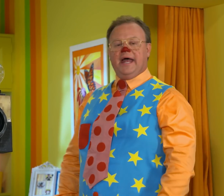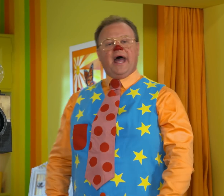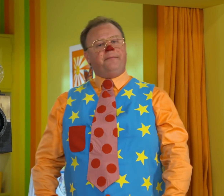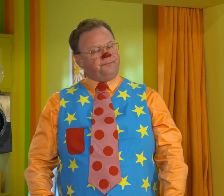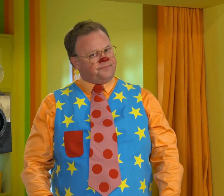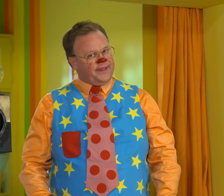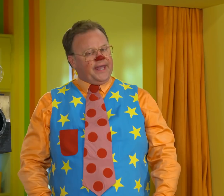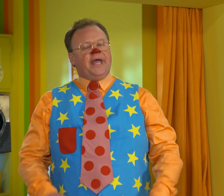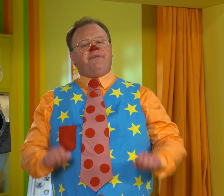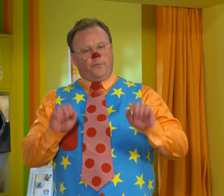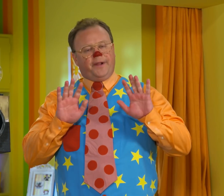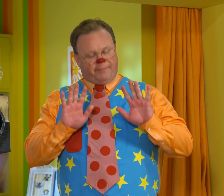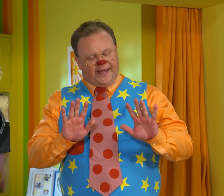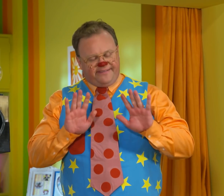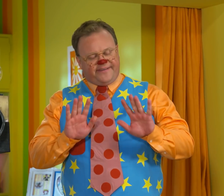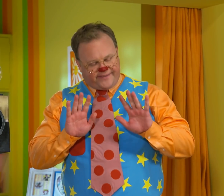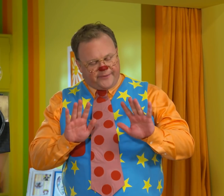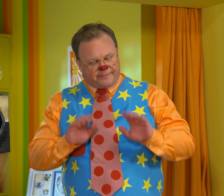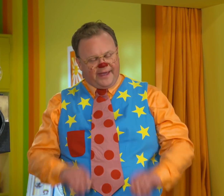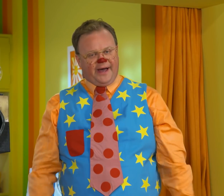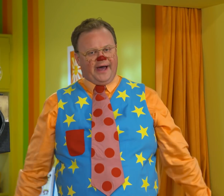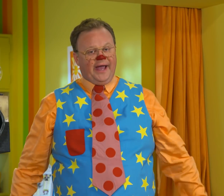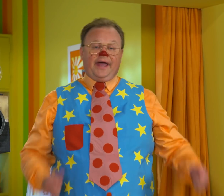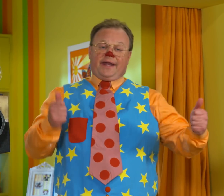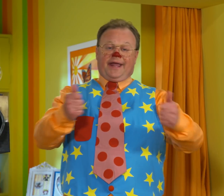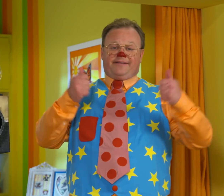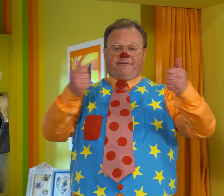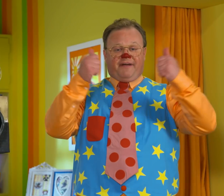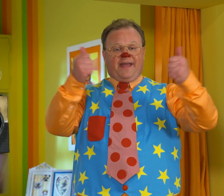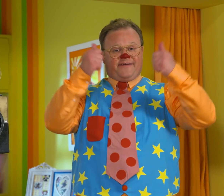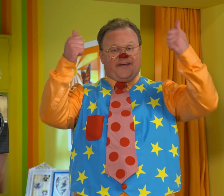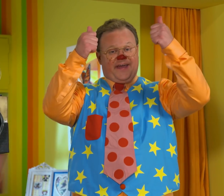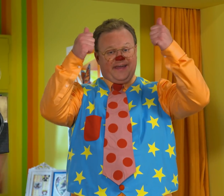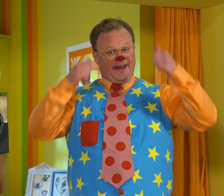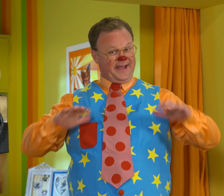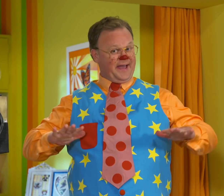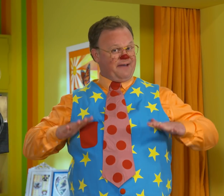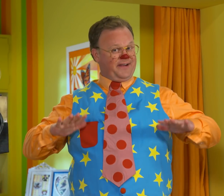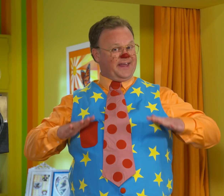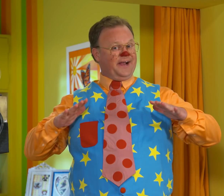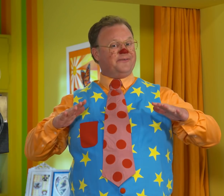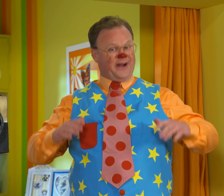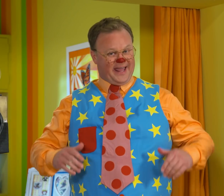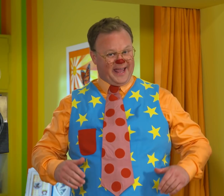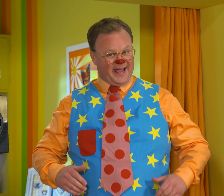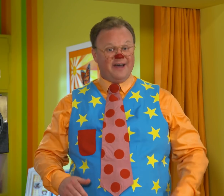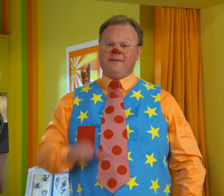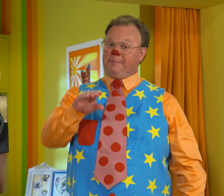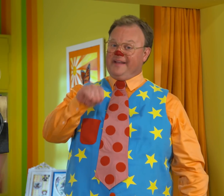Now, if you will please excuse me, I need to finish getting everything ready for the